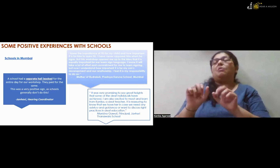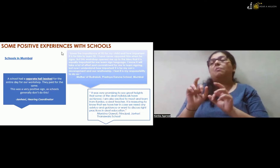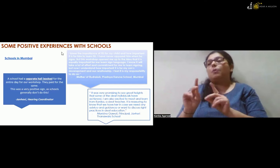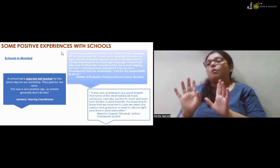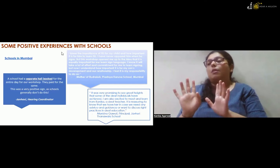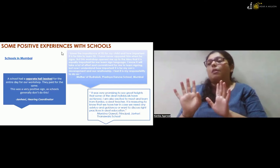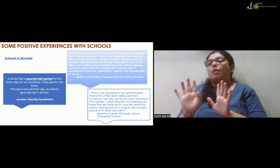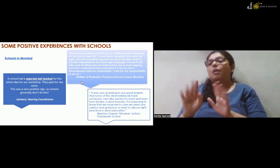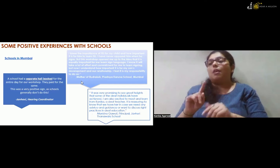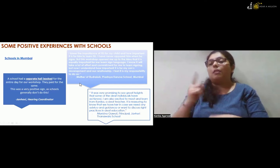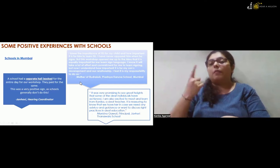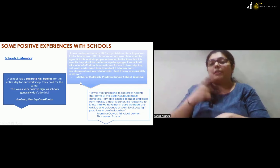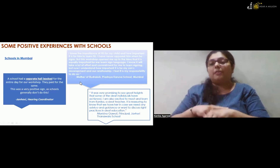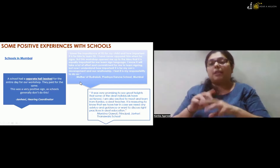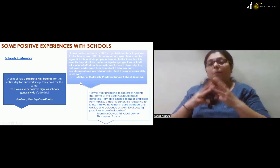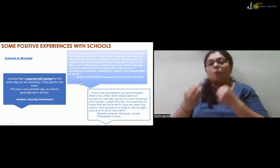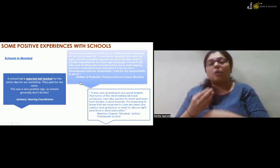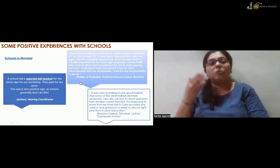And